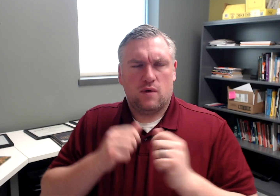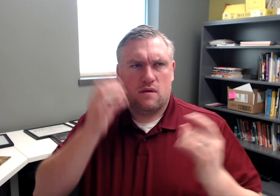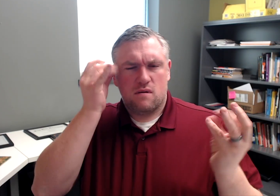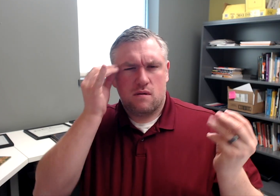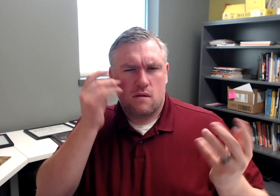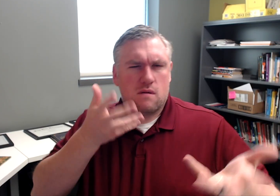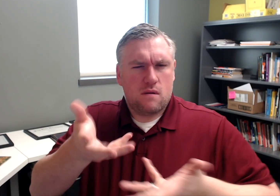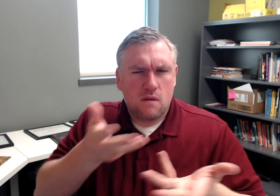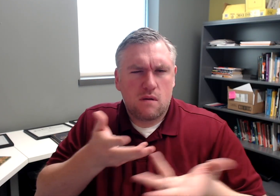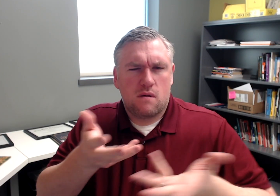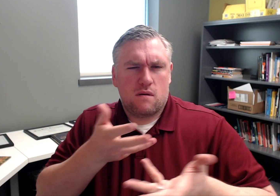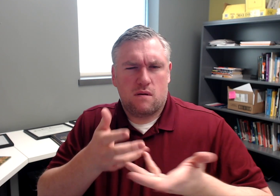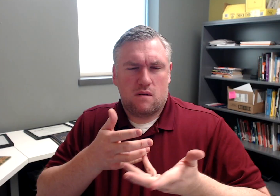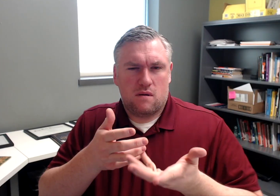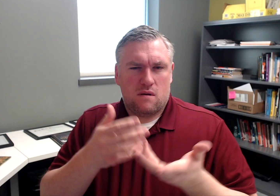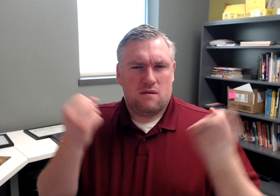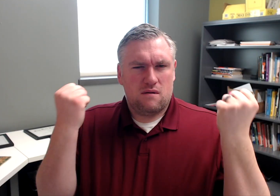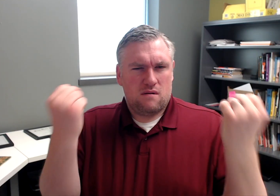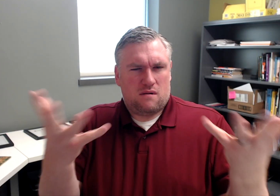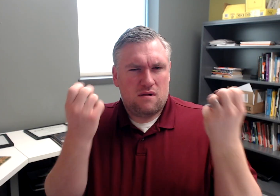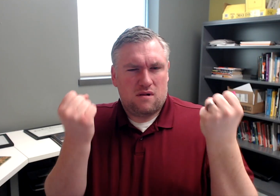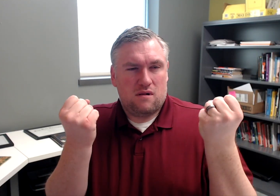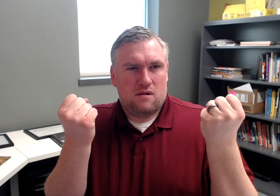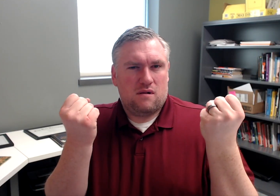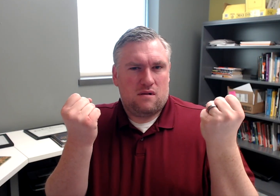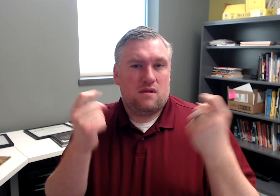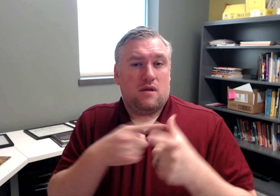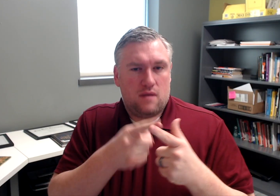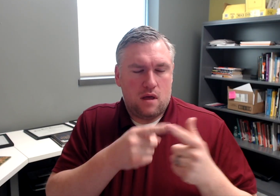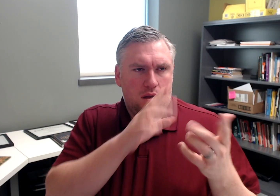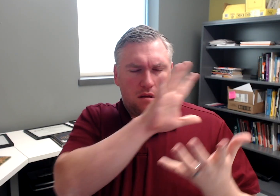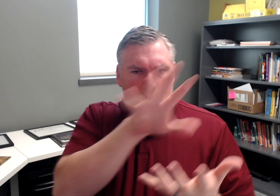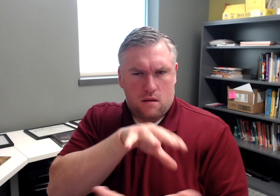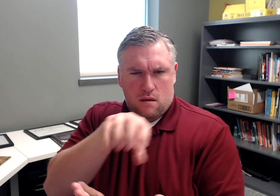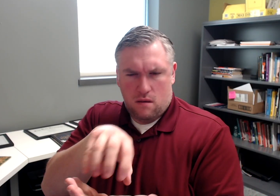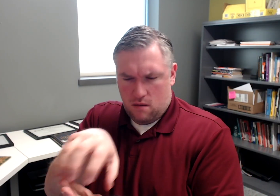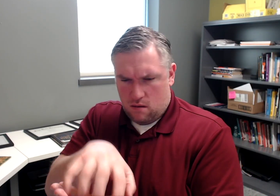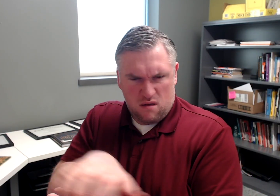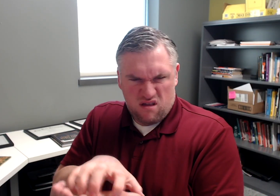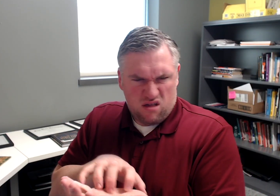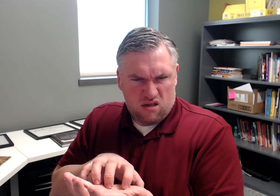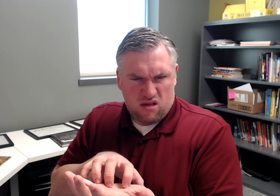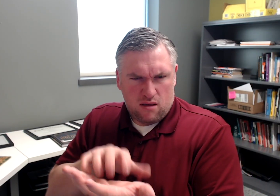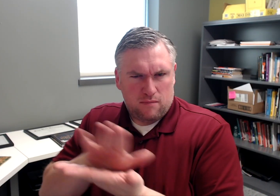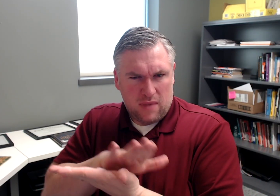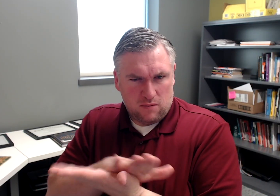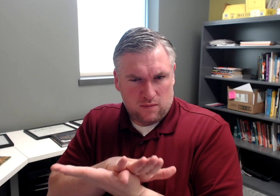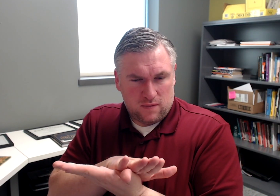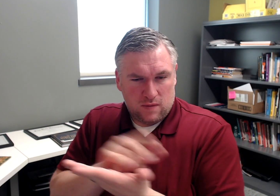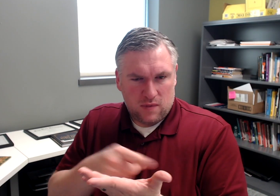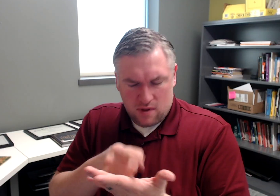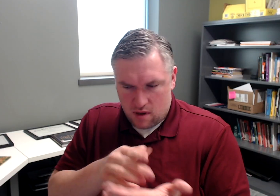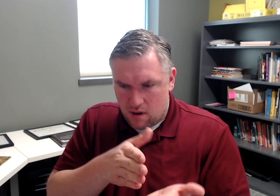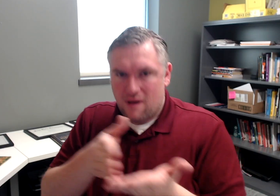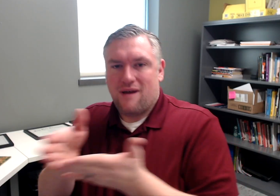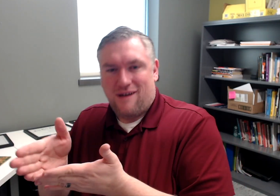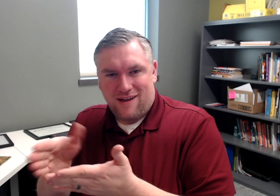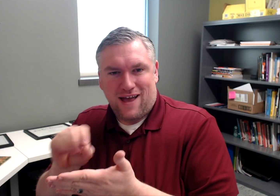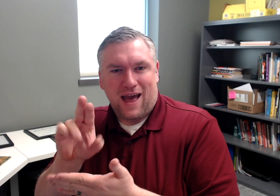When you are writing drafts, for example, start with sign, then make a kind of messy